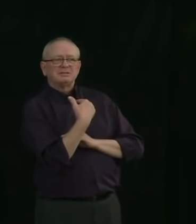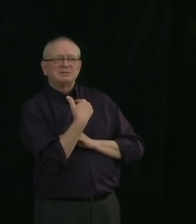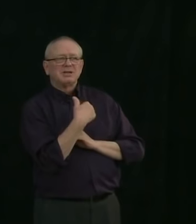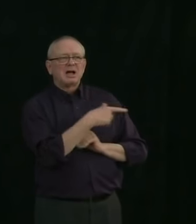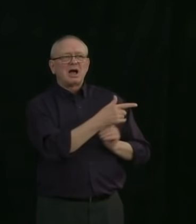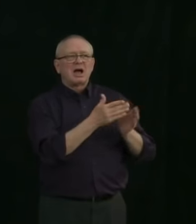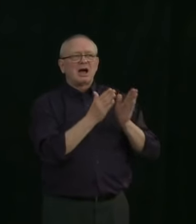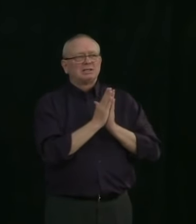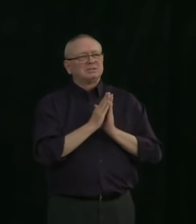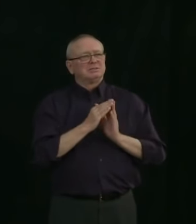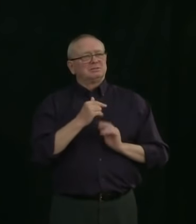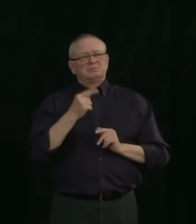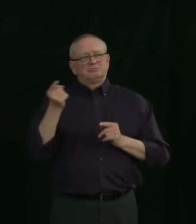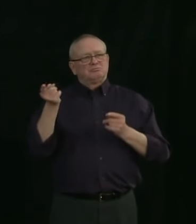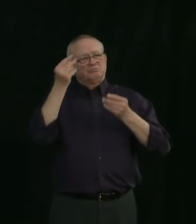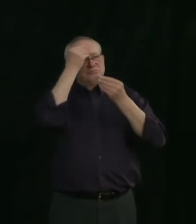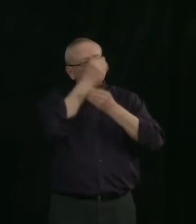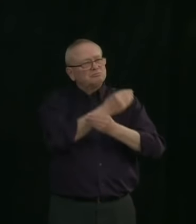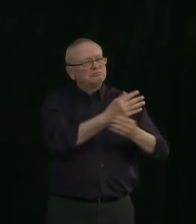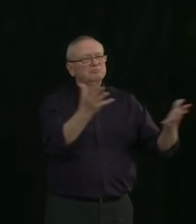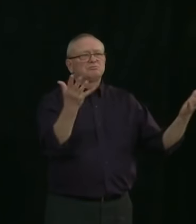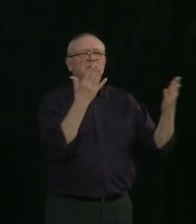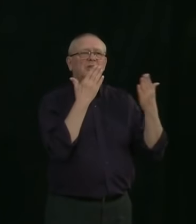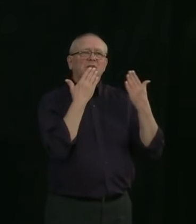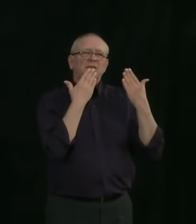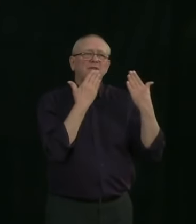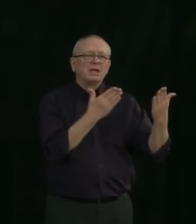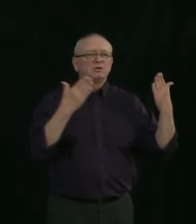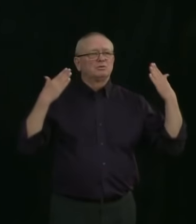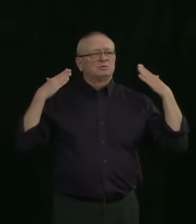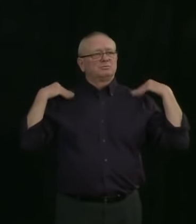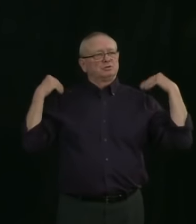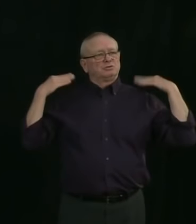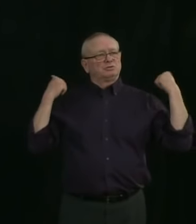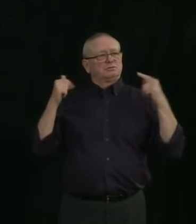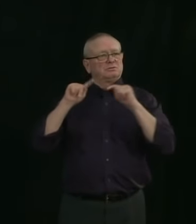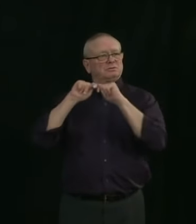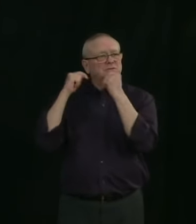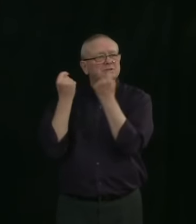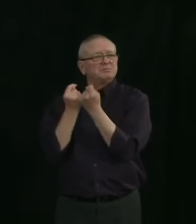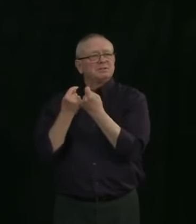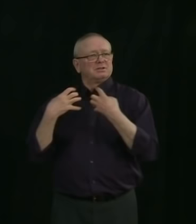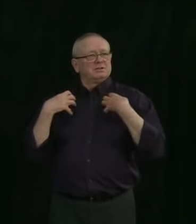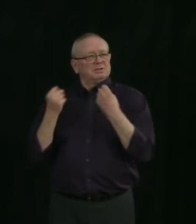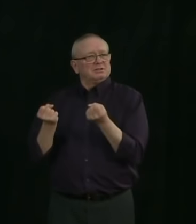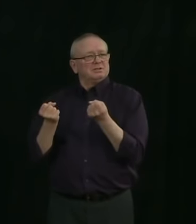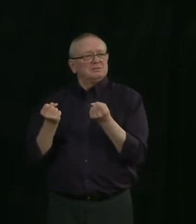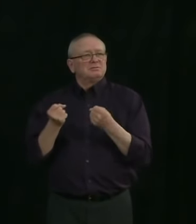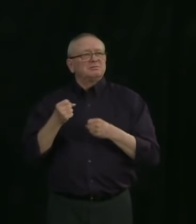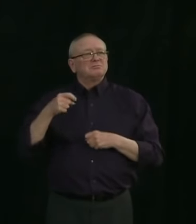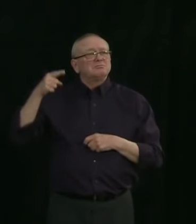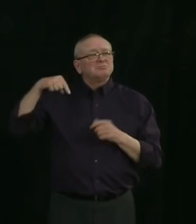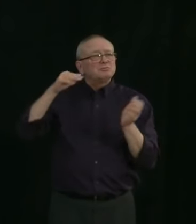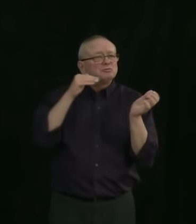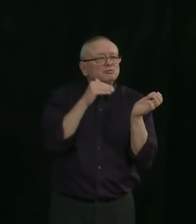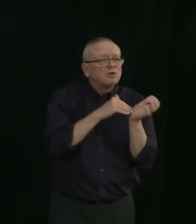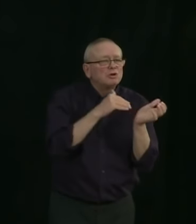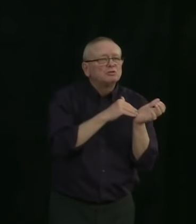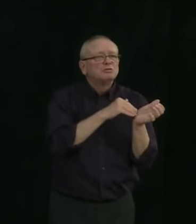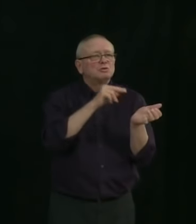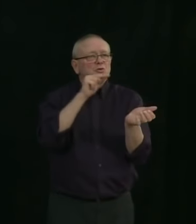at the Ministry of Health, to all healthcare workers, and to those who continue to provide essential services across the